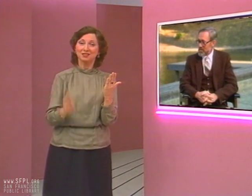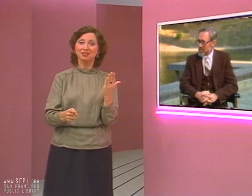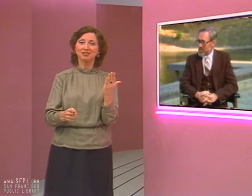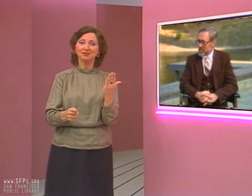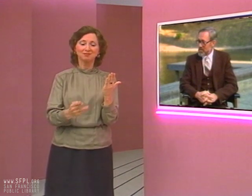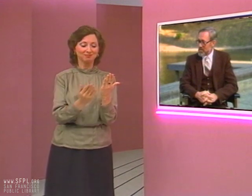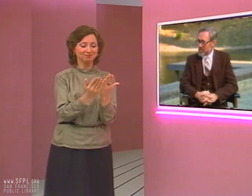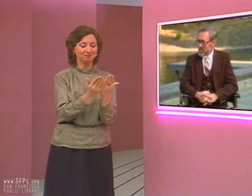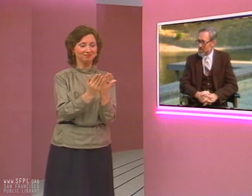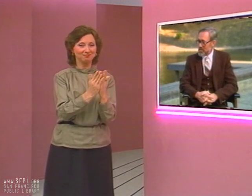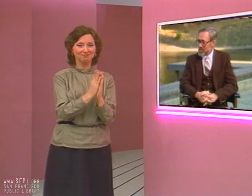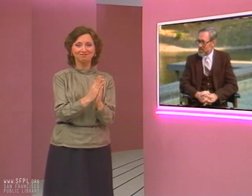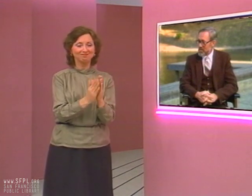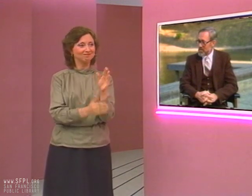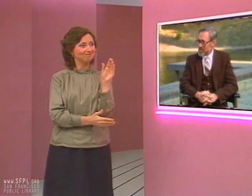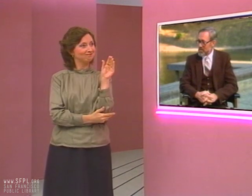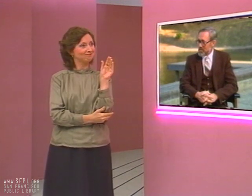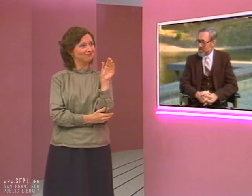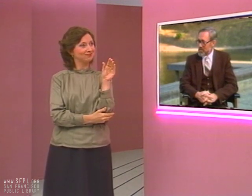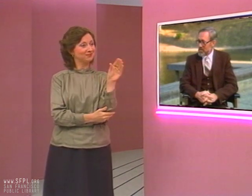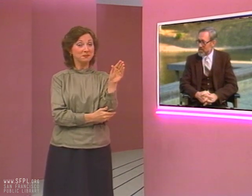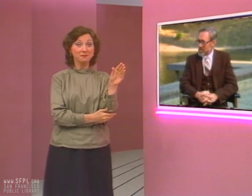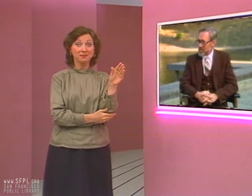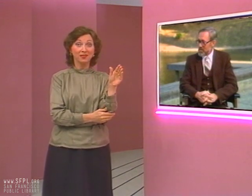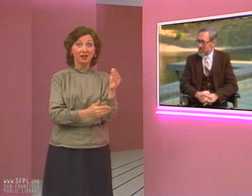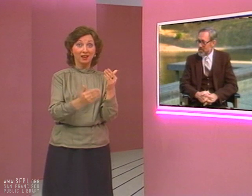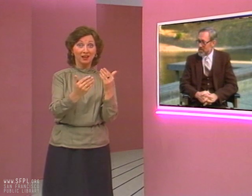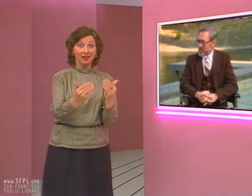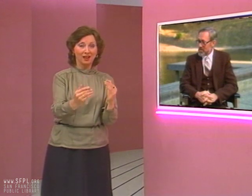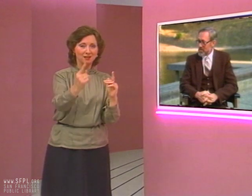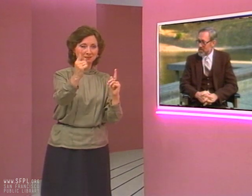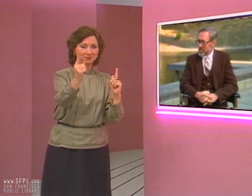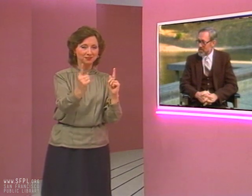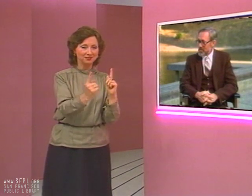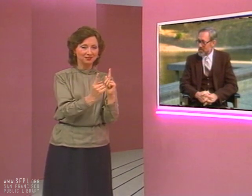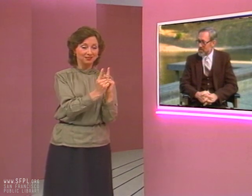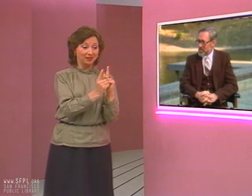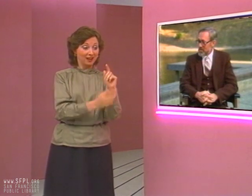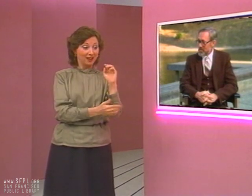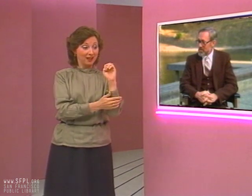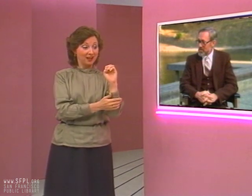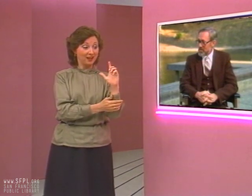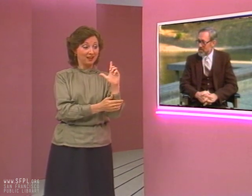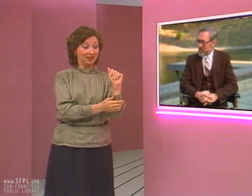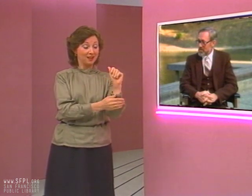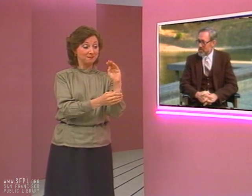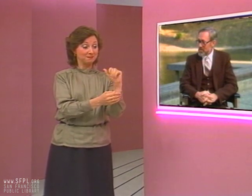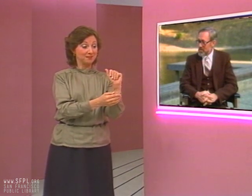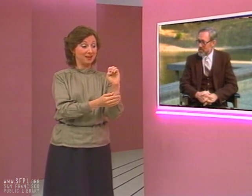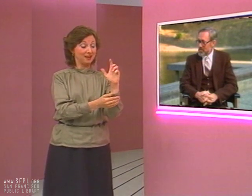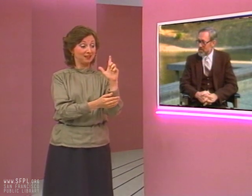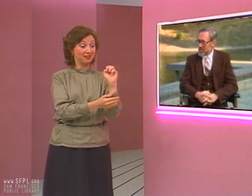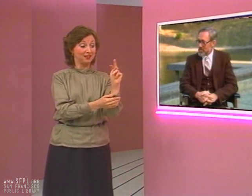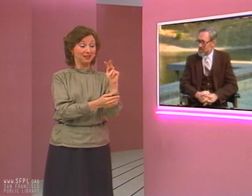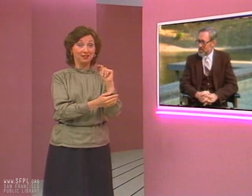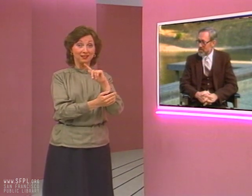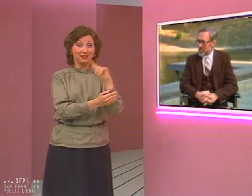But let's put that aside for the moment. And first, let's meet Bay Area resident Ella